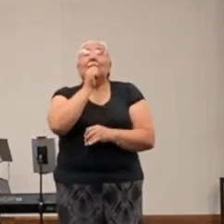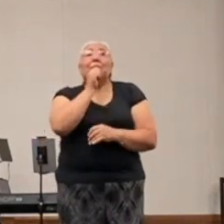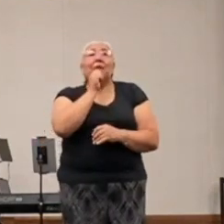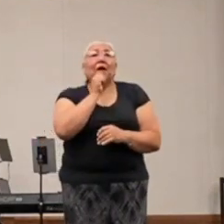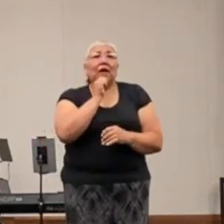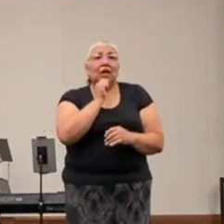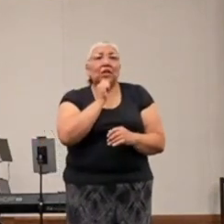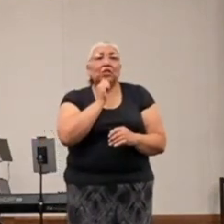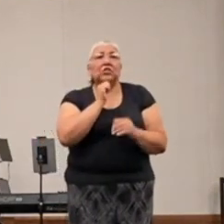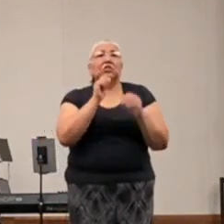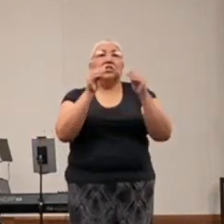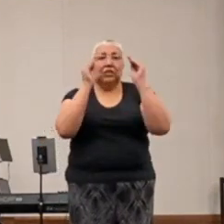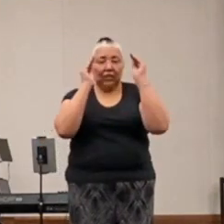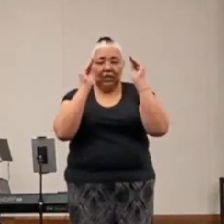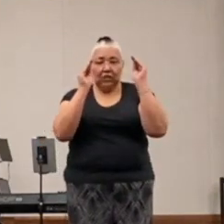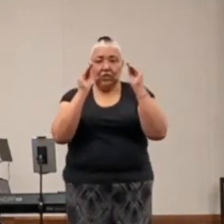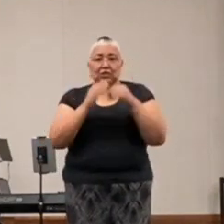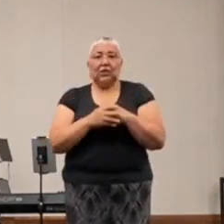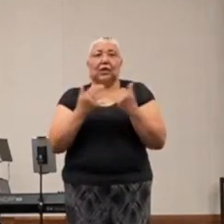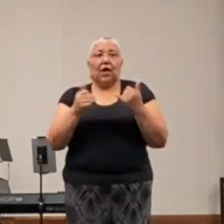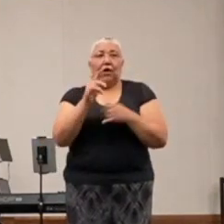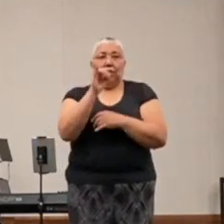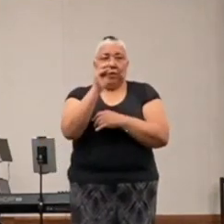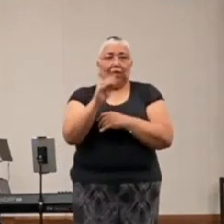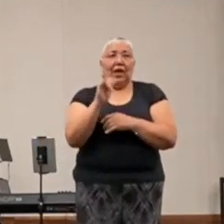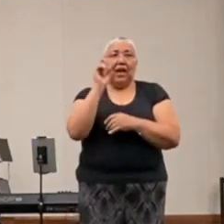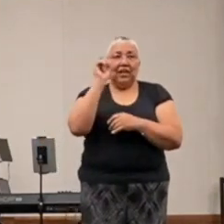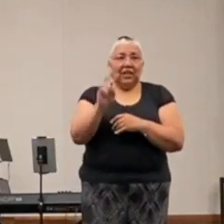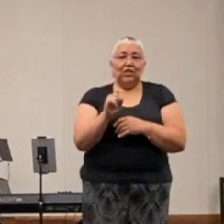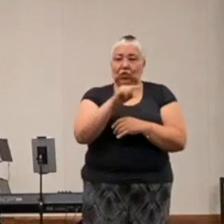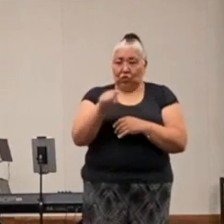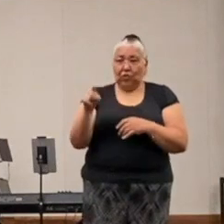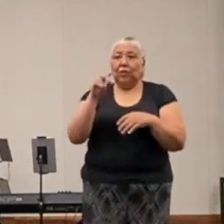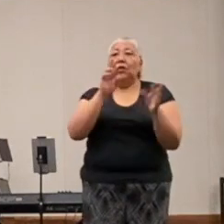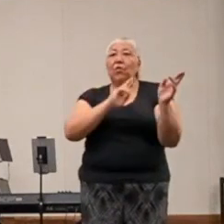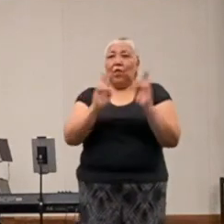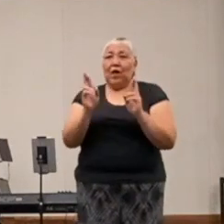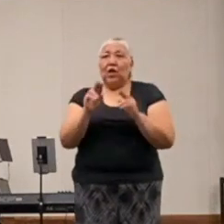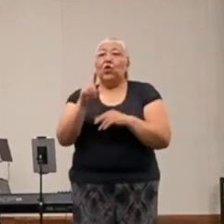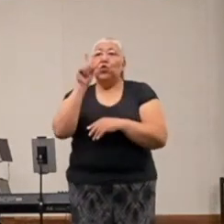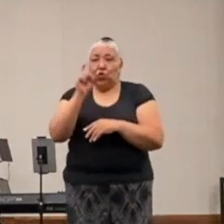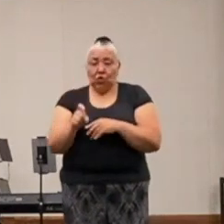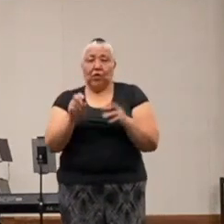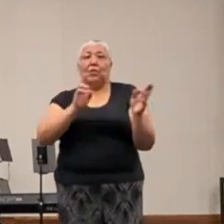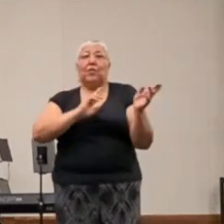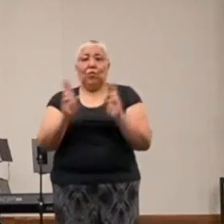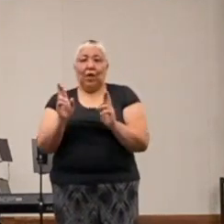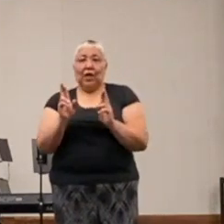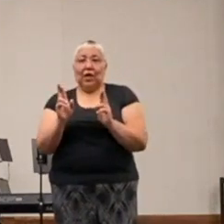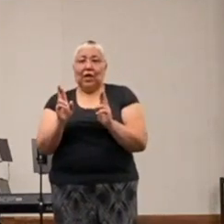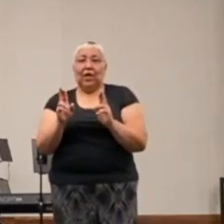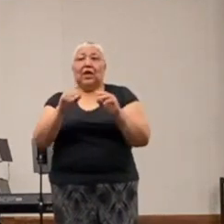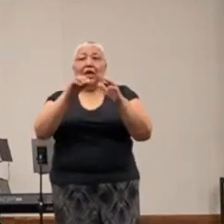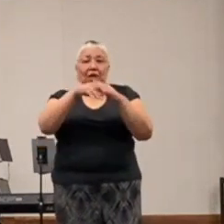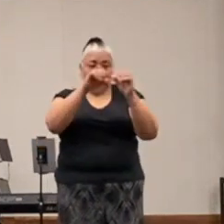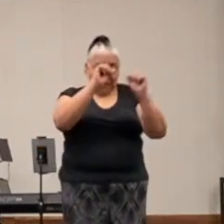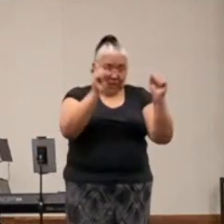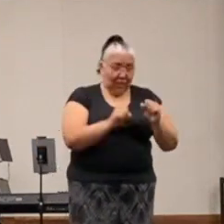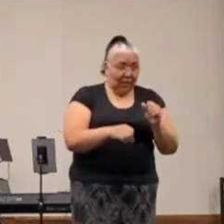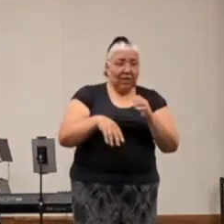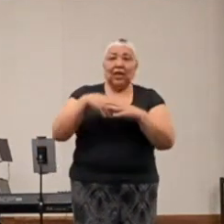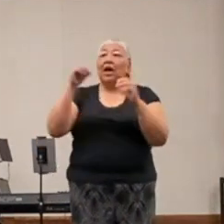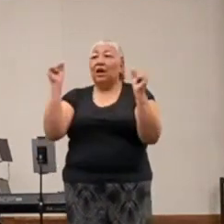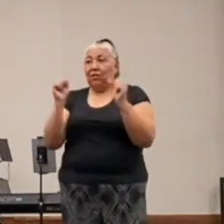and teaching. He says, listen, Timothy, he says, I need you to be ready. You need to be ready. I need you to be ready in season and out of season.